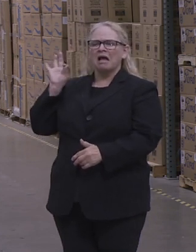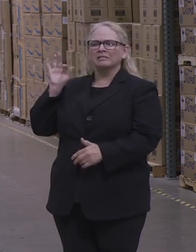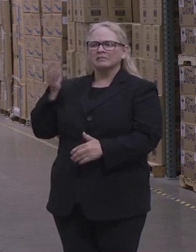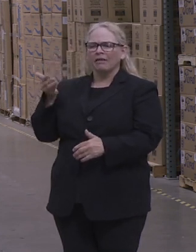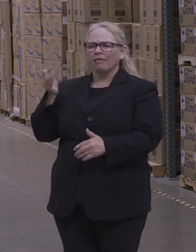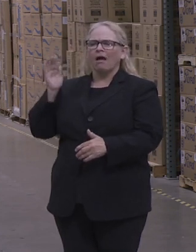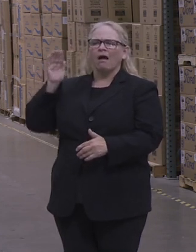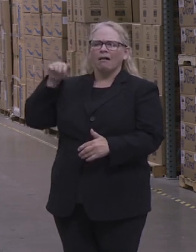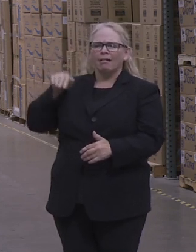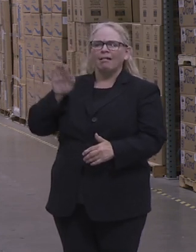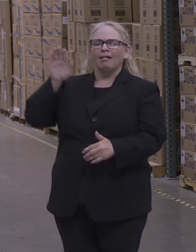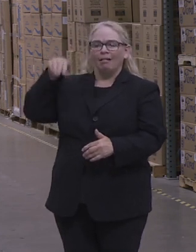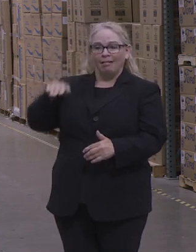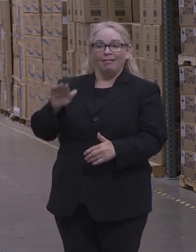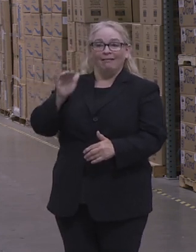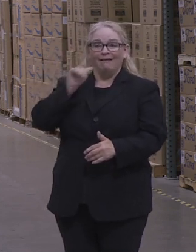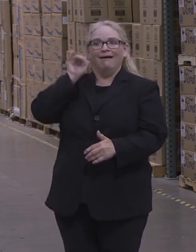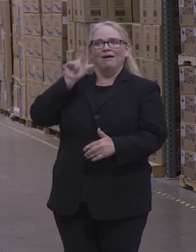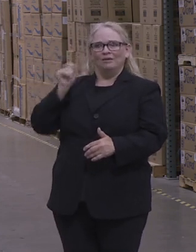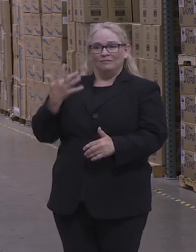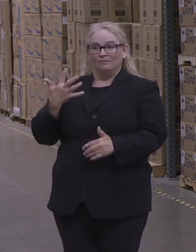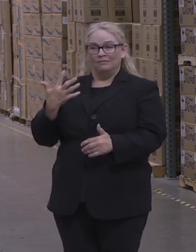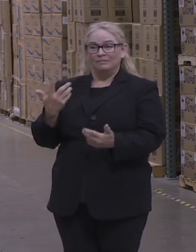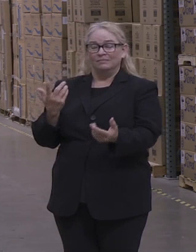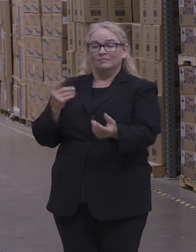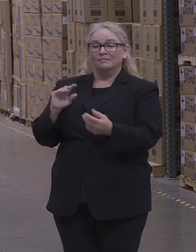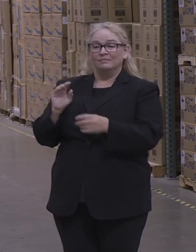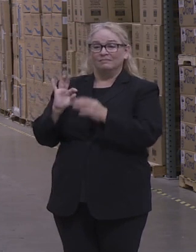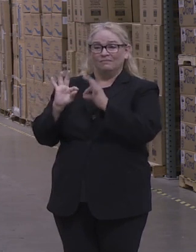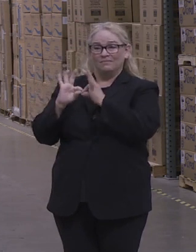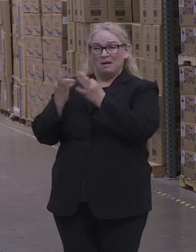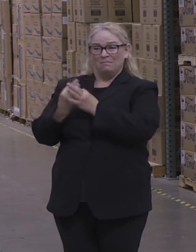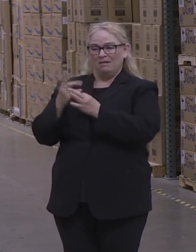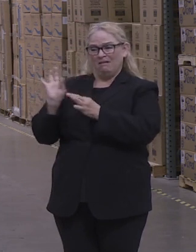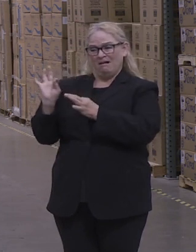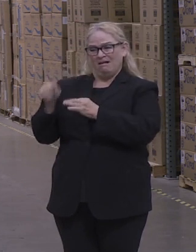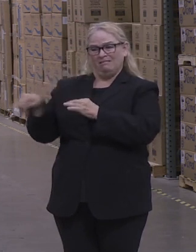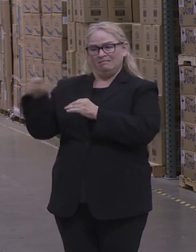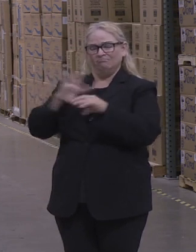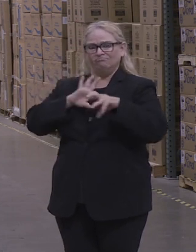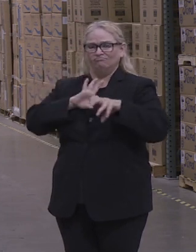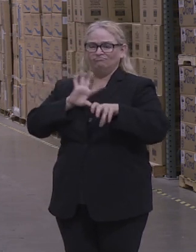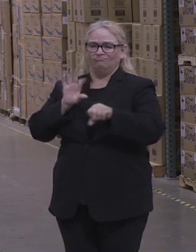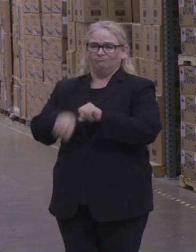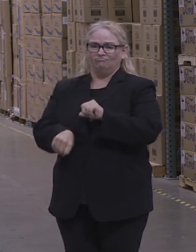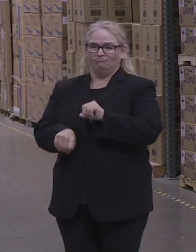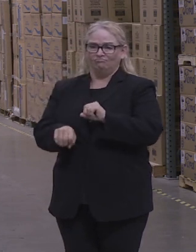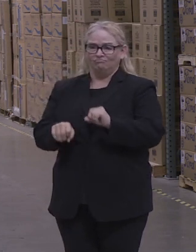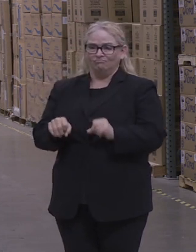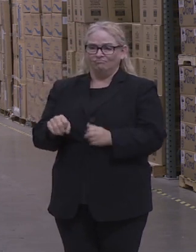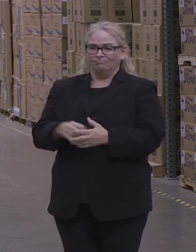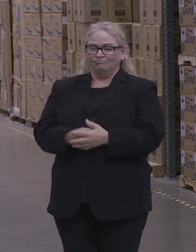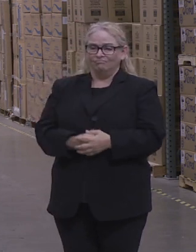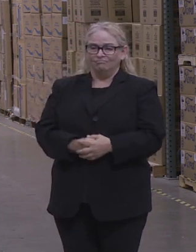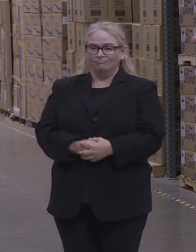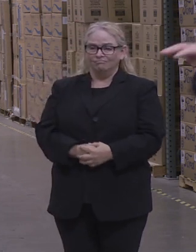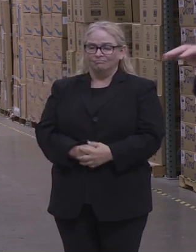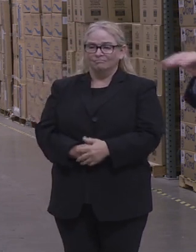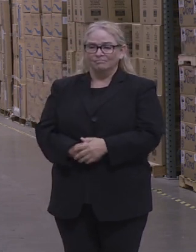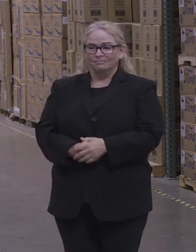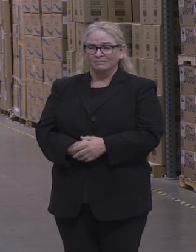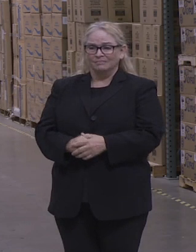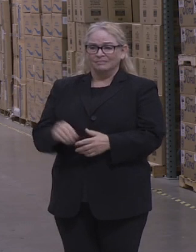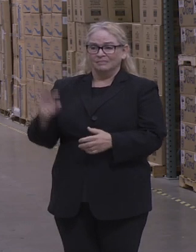apart because of a loss of a loved one, just 9, and made a point that I want to reinforce today, from 9